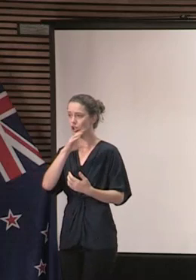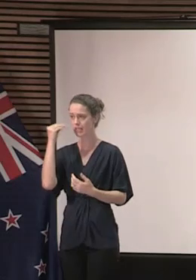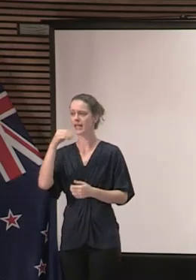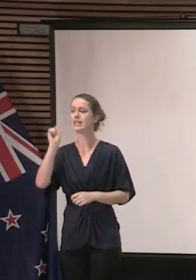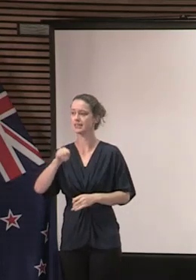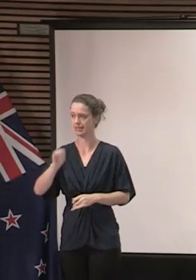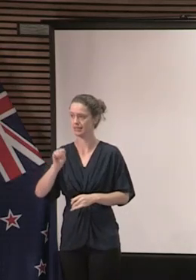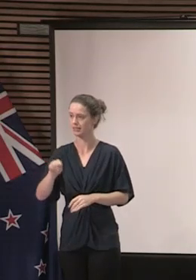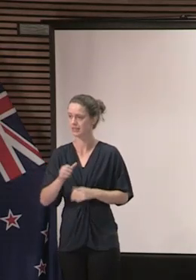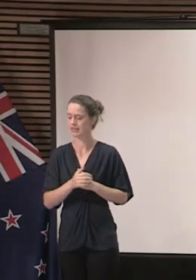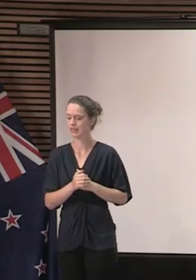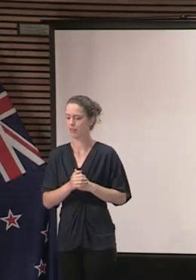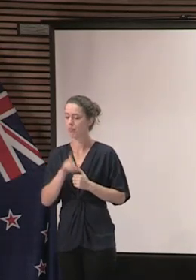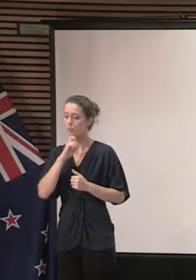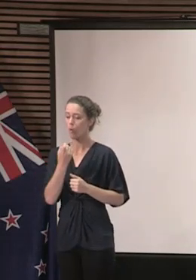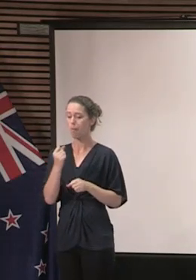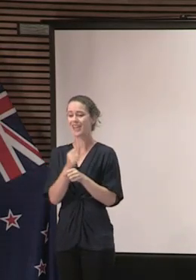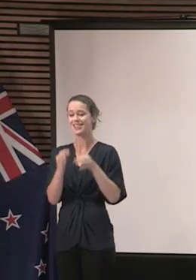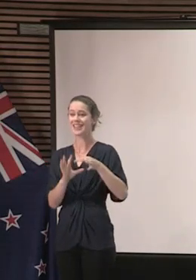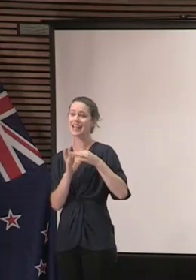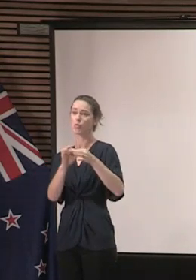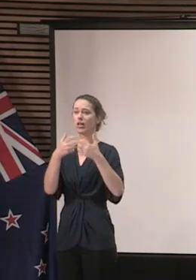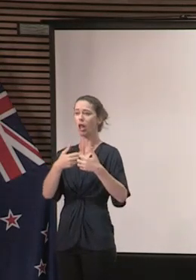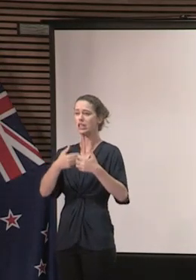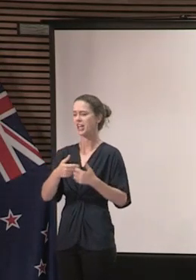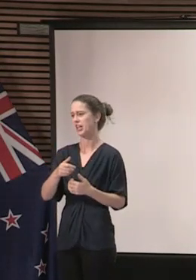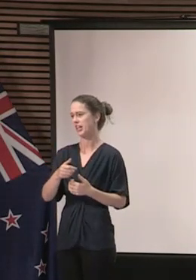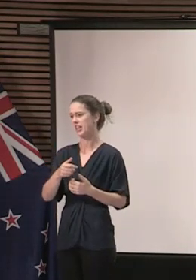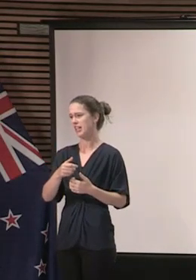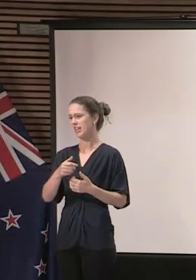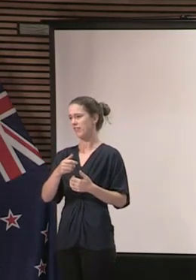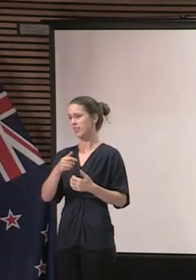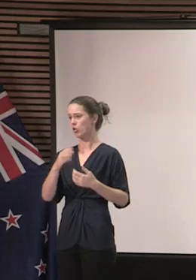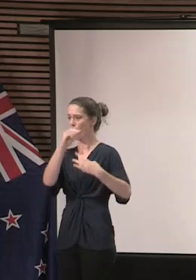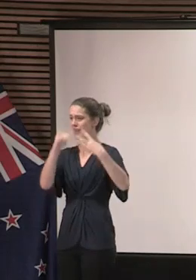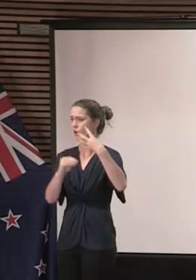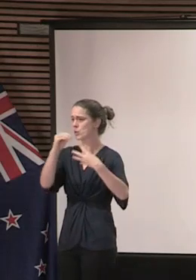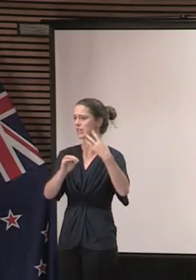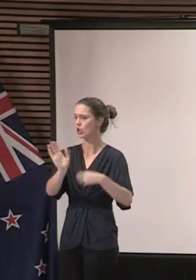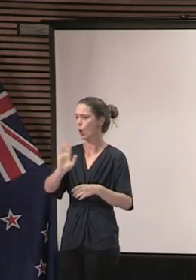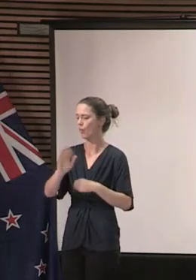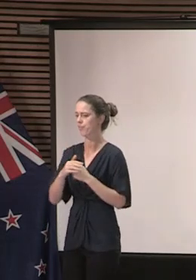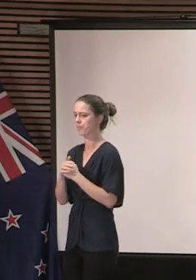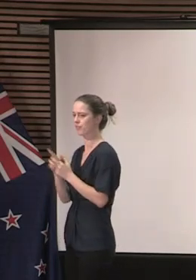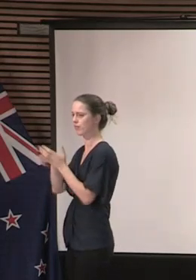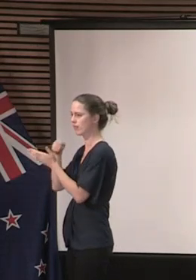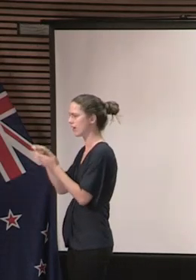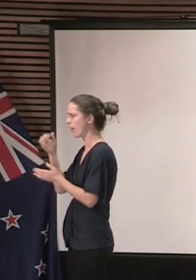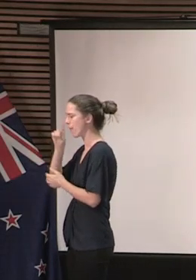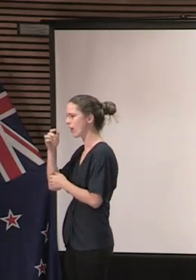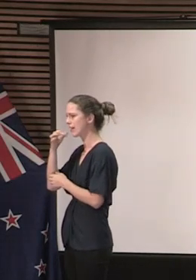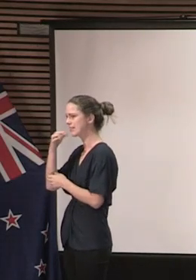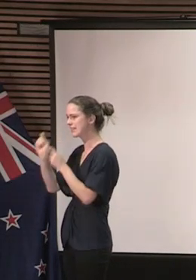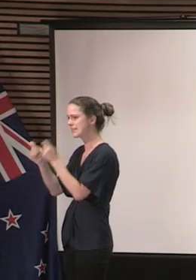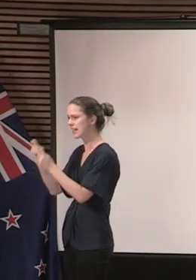be the basis on which a decision is made around changes in alert levels. Australia and some European countries are testing sewage to see